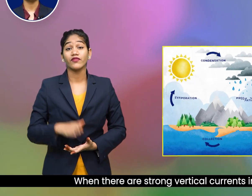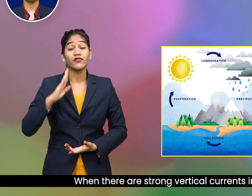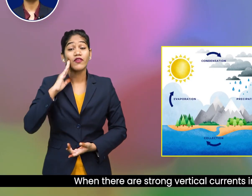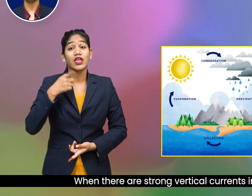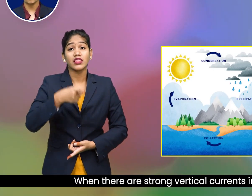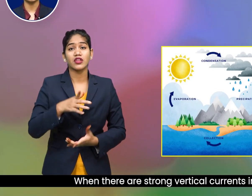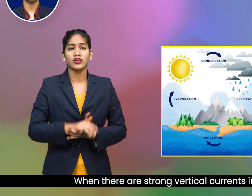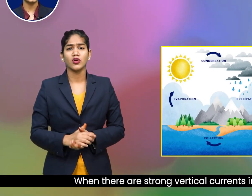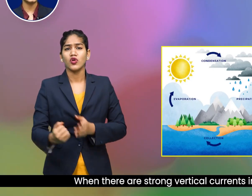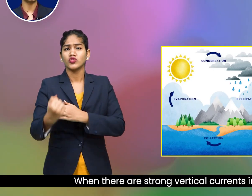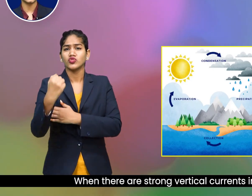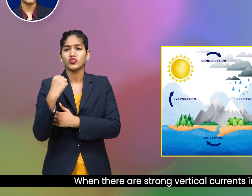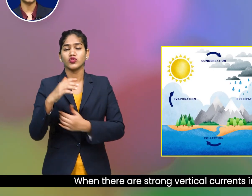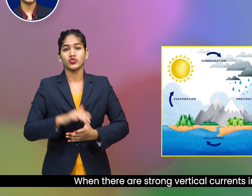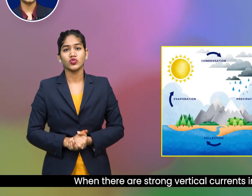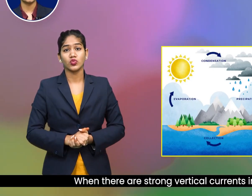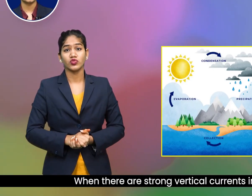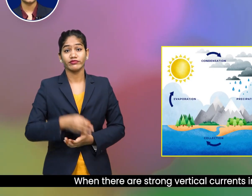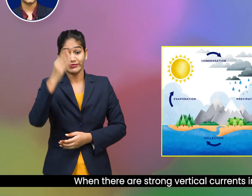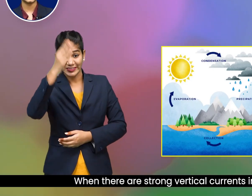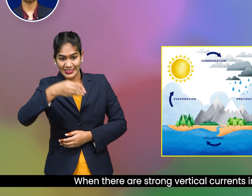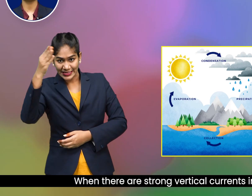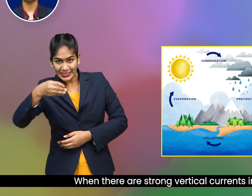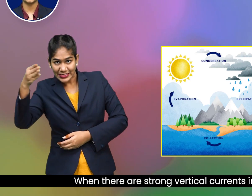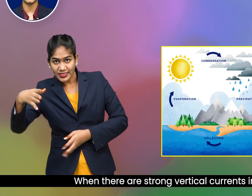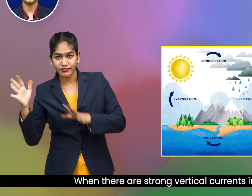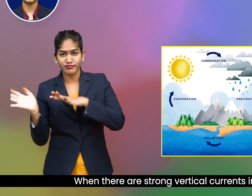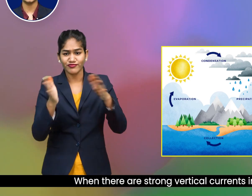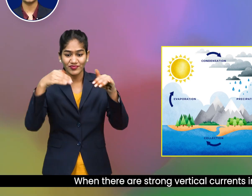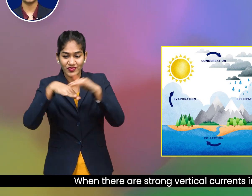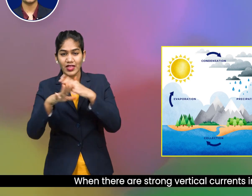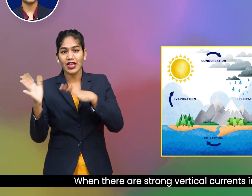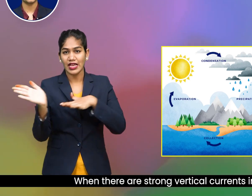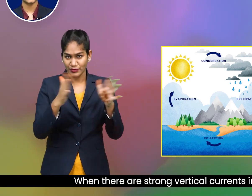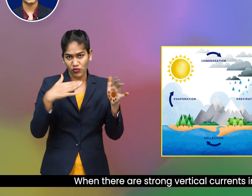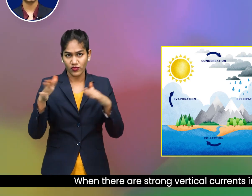When there are strong vertical currents in the atmosphere,